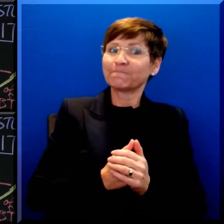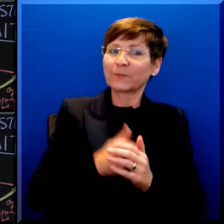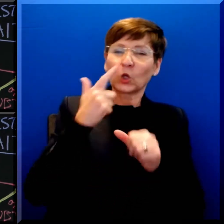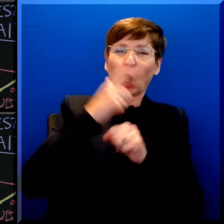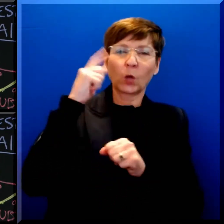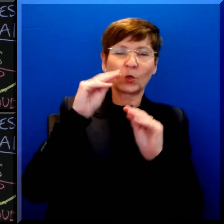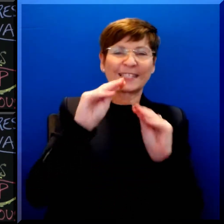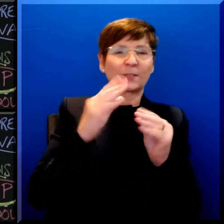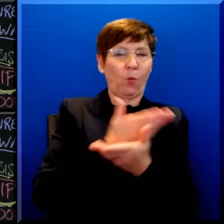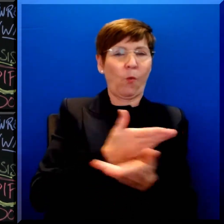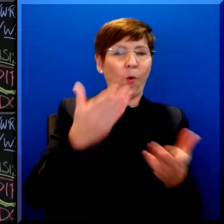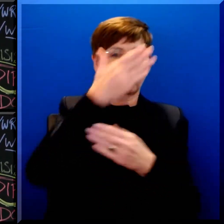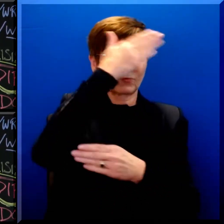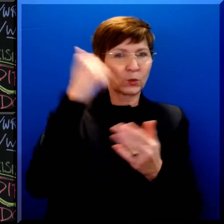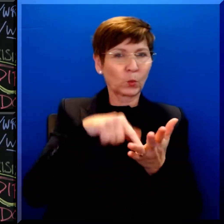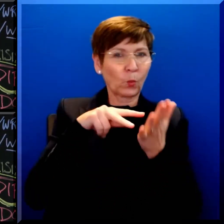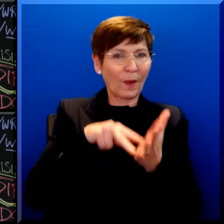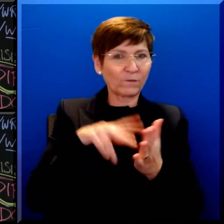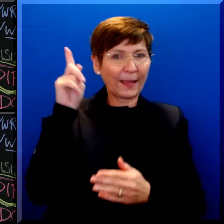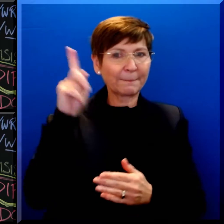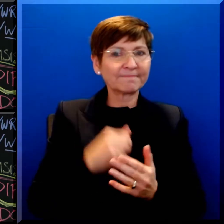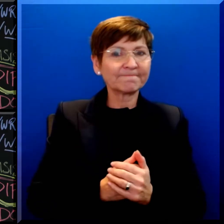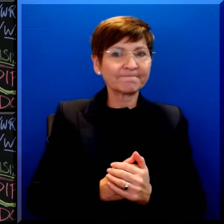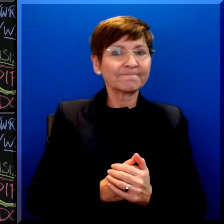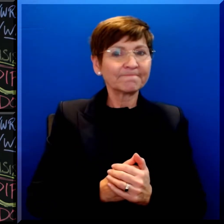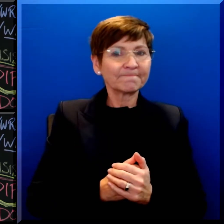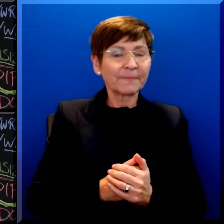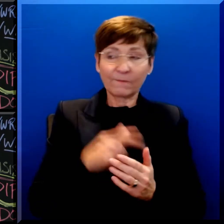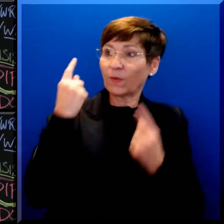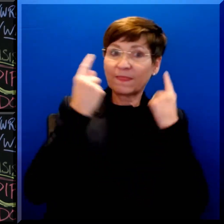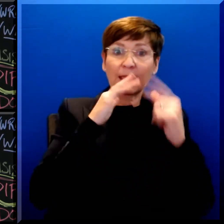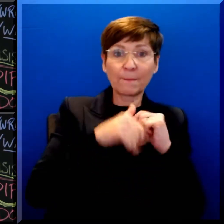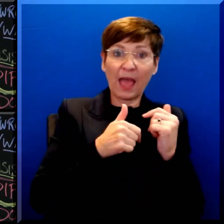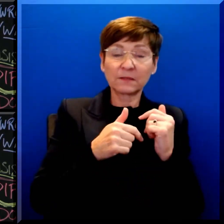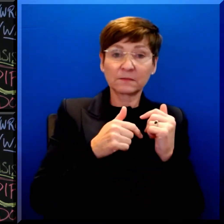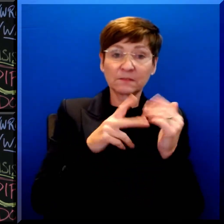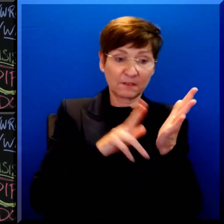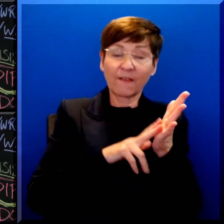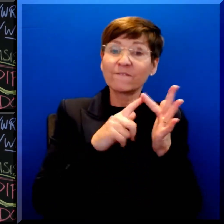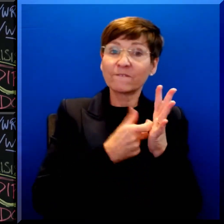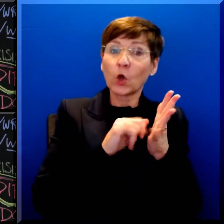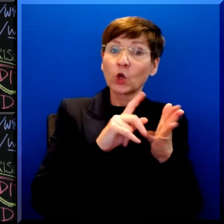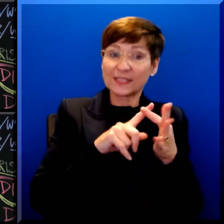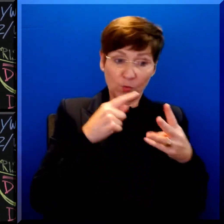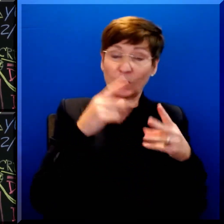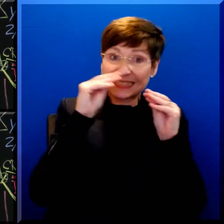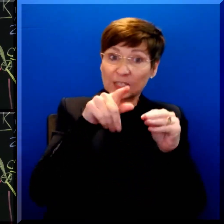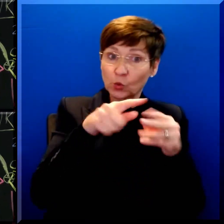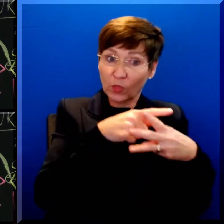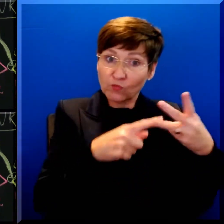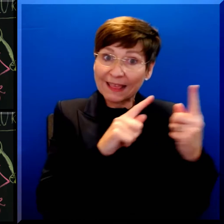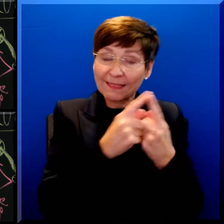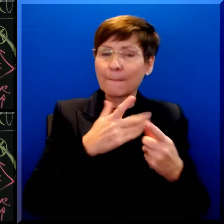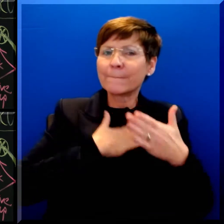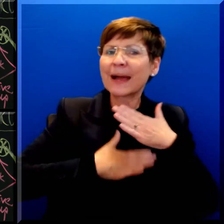God teaches every Christian to wait on him at some point. And if you unpack these verses, God actually teaches us 3 things in the school of waiting. Here's the curriculum. He's going to